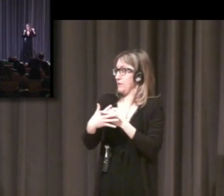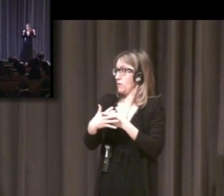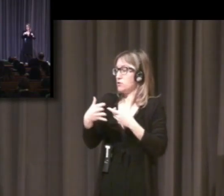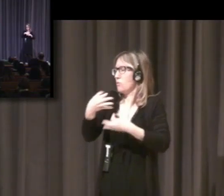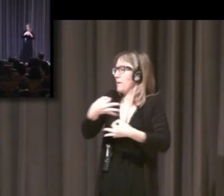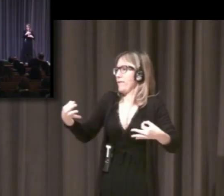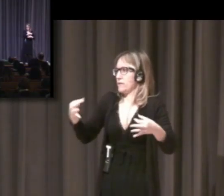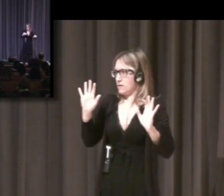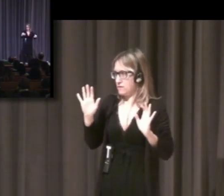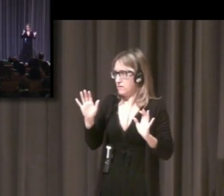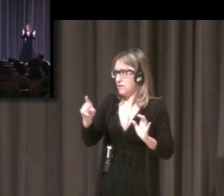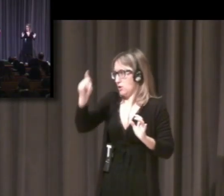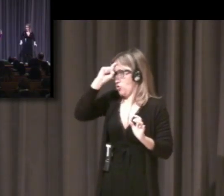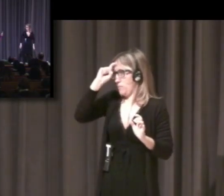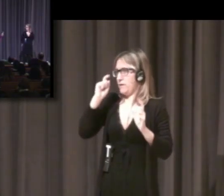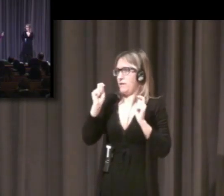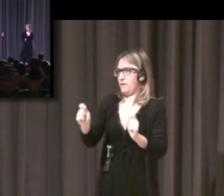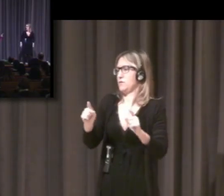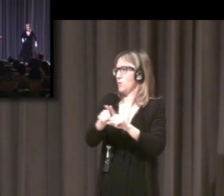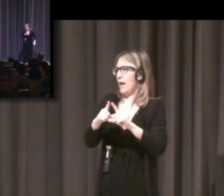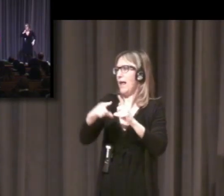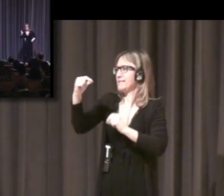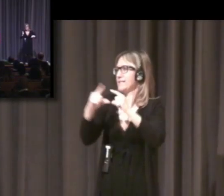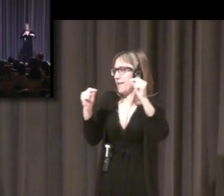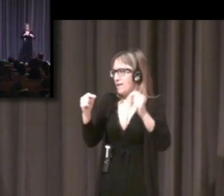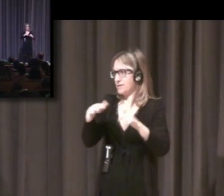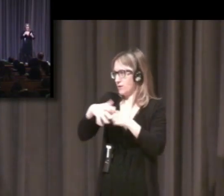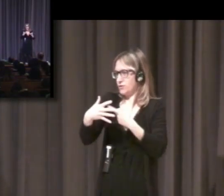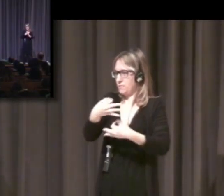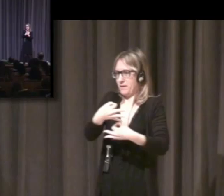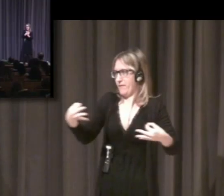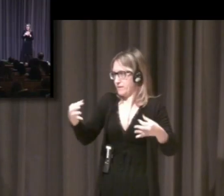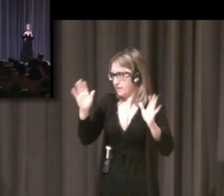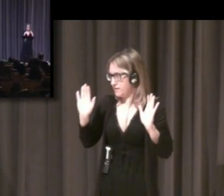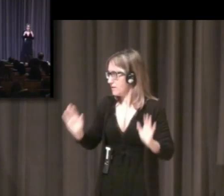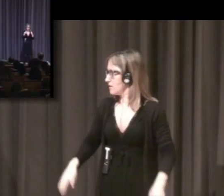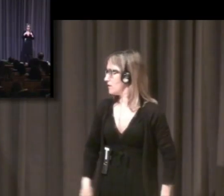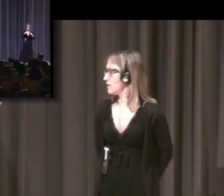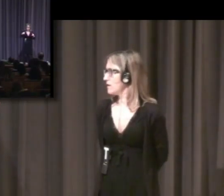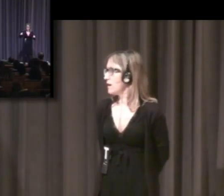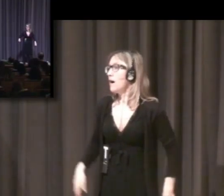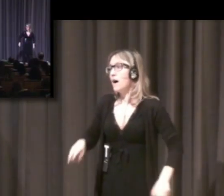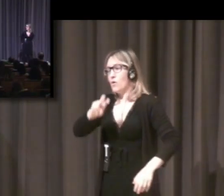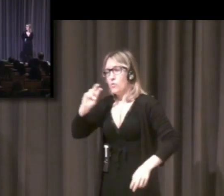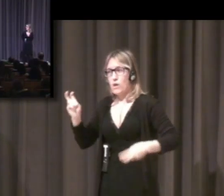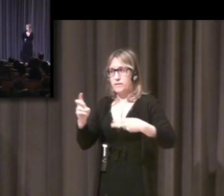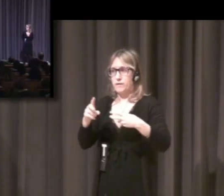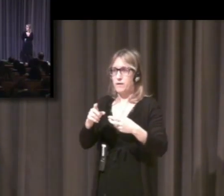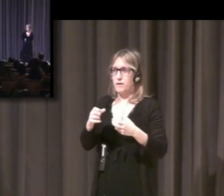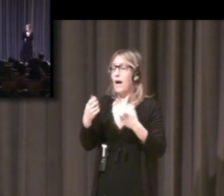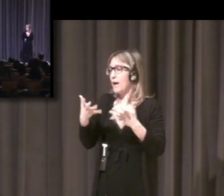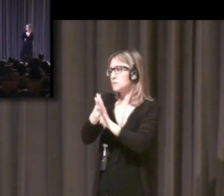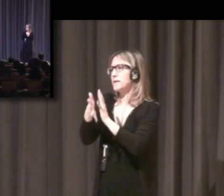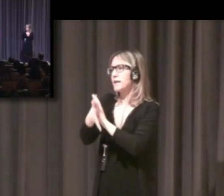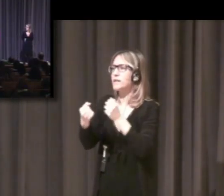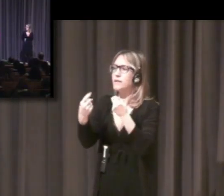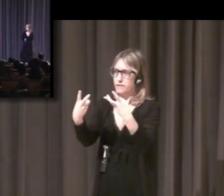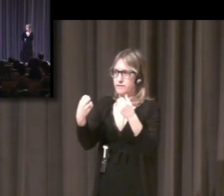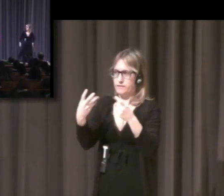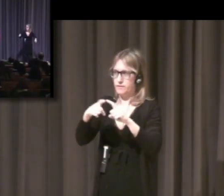I'm going to say some figures here and then I'll talk about them. About 20% of the